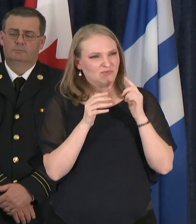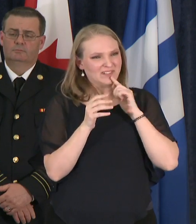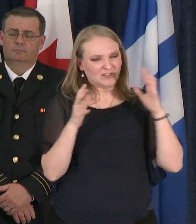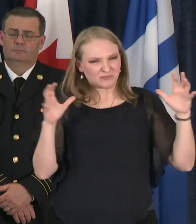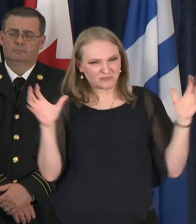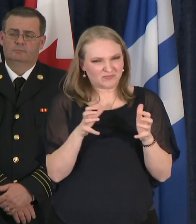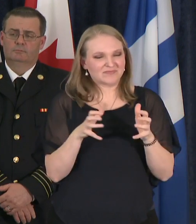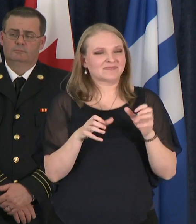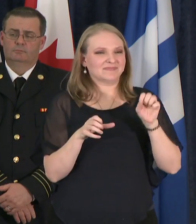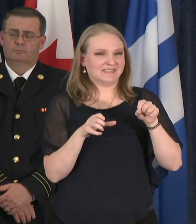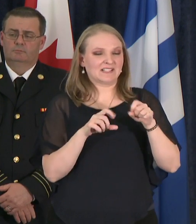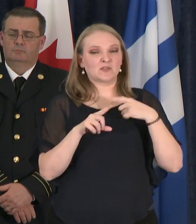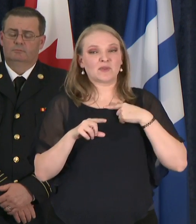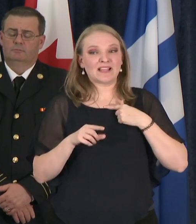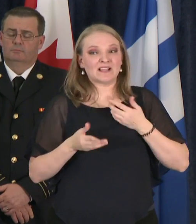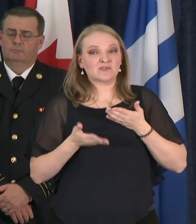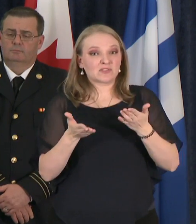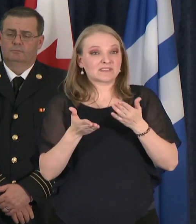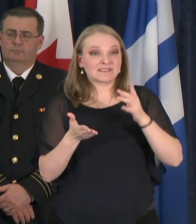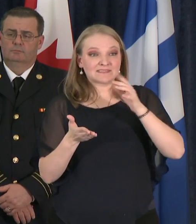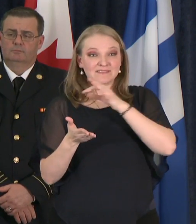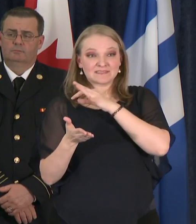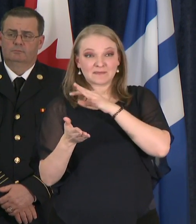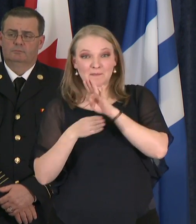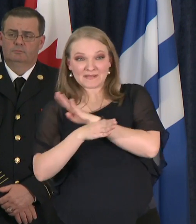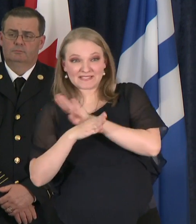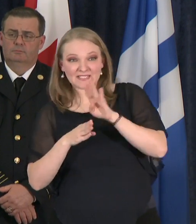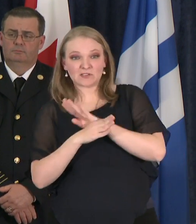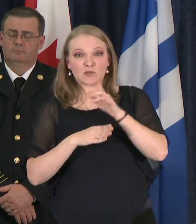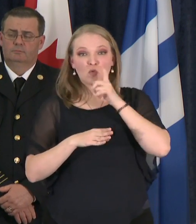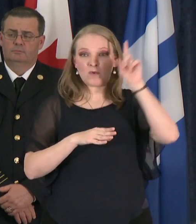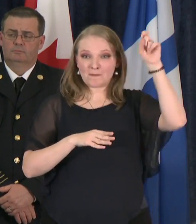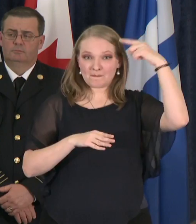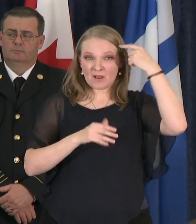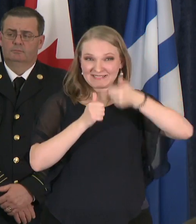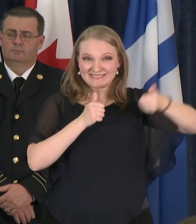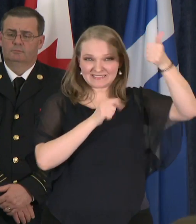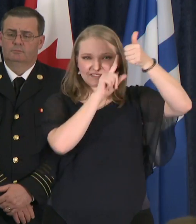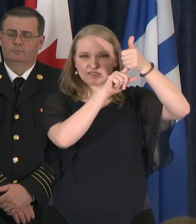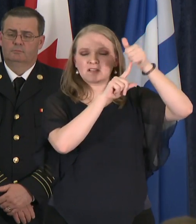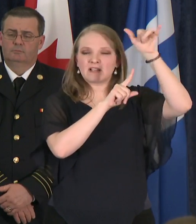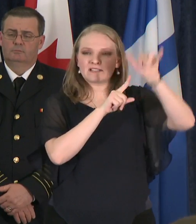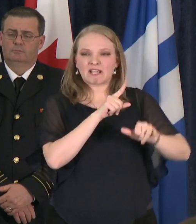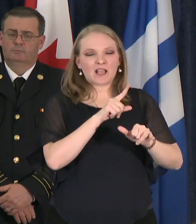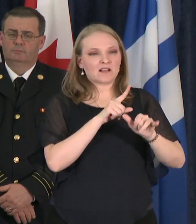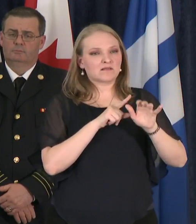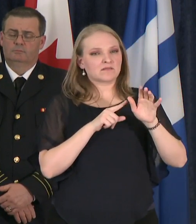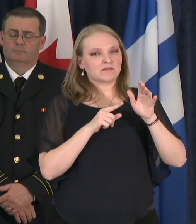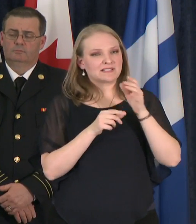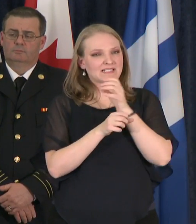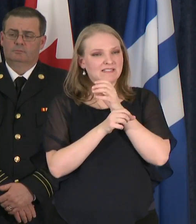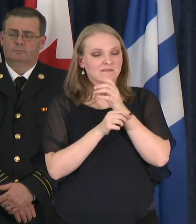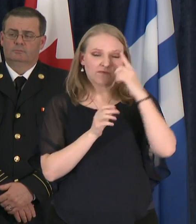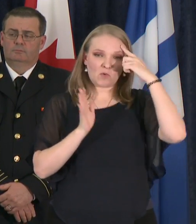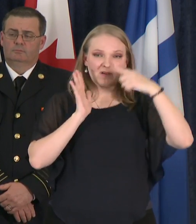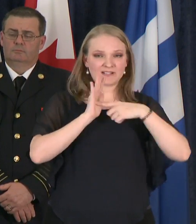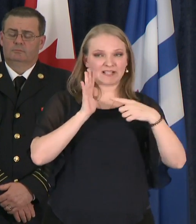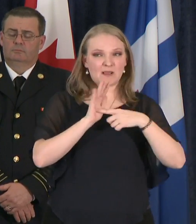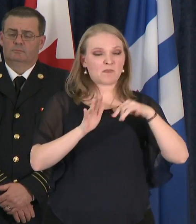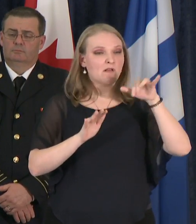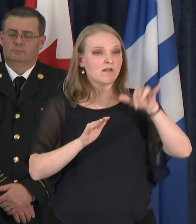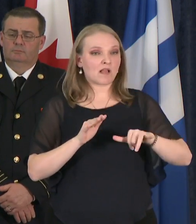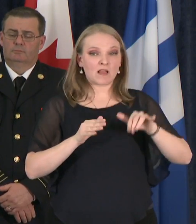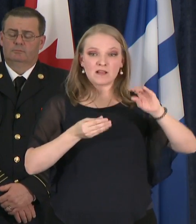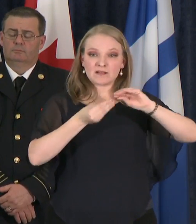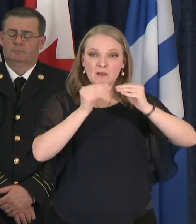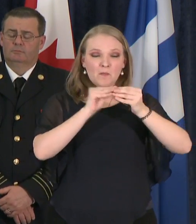employers to consider how they might reduce that load and spread out, say, for example, the volume of